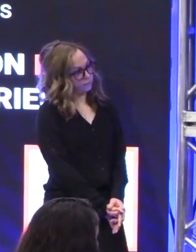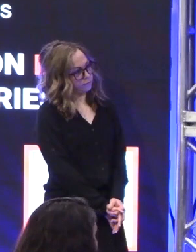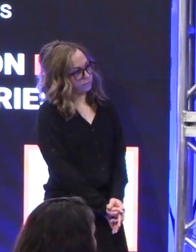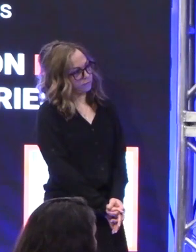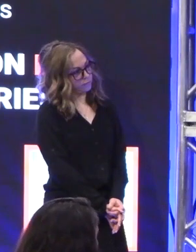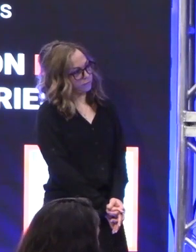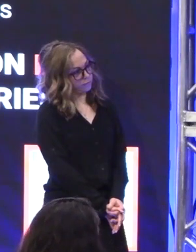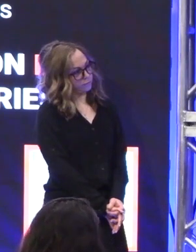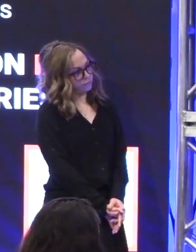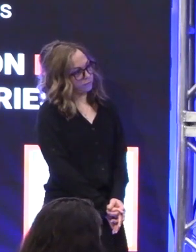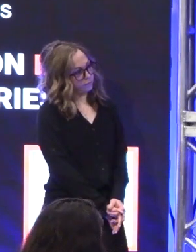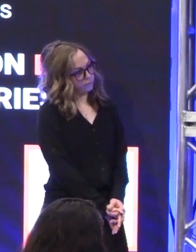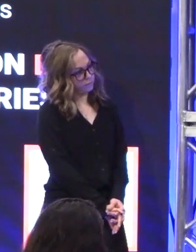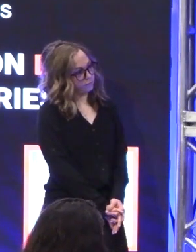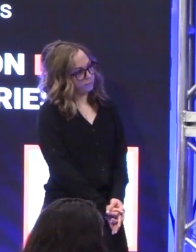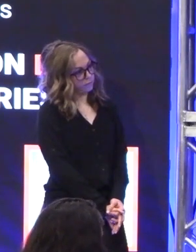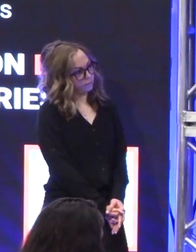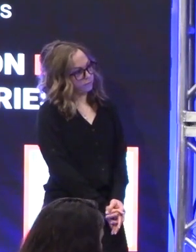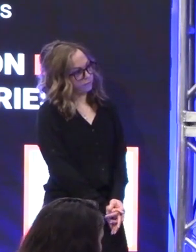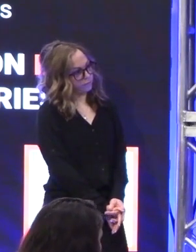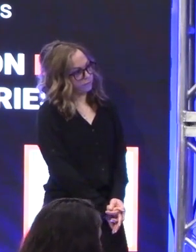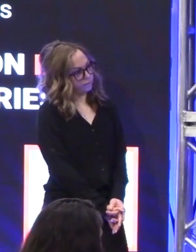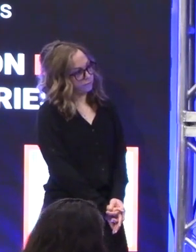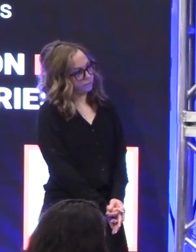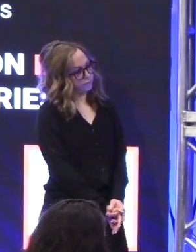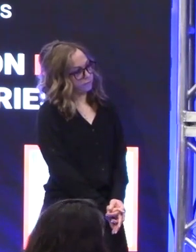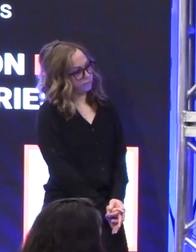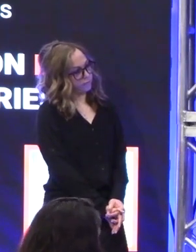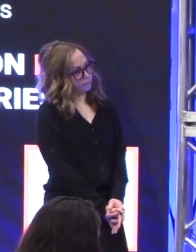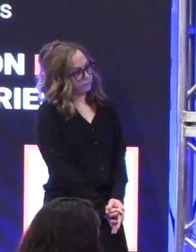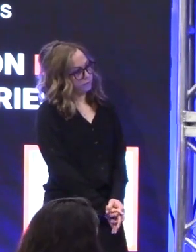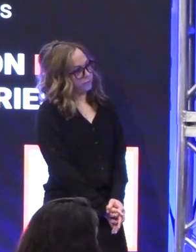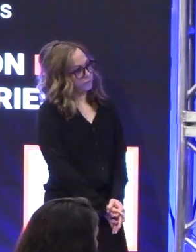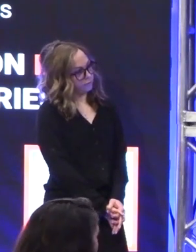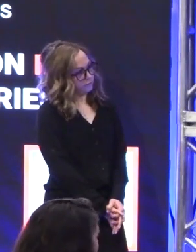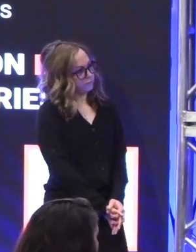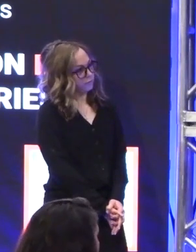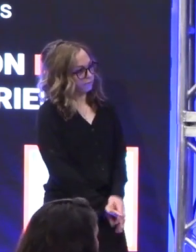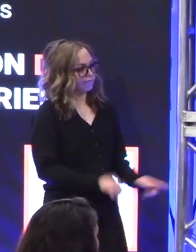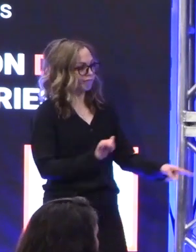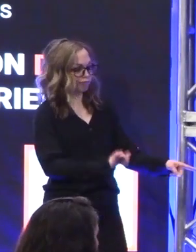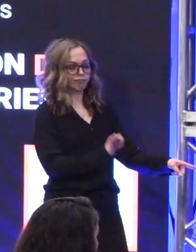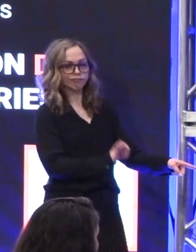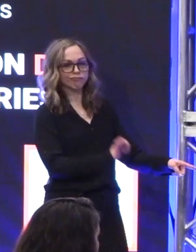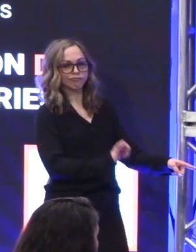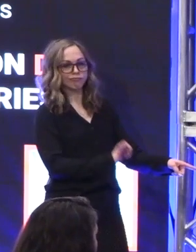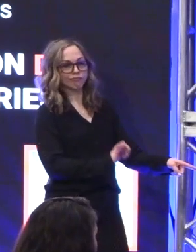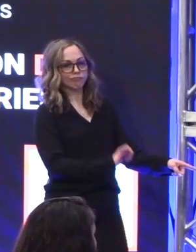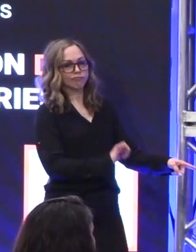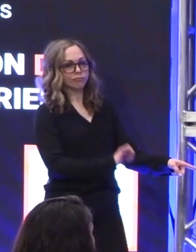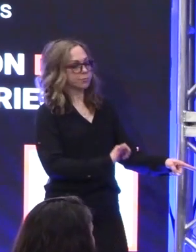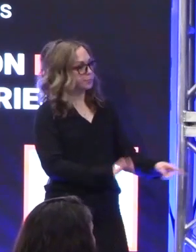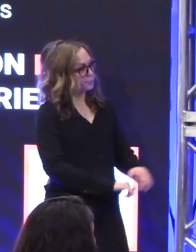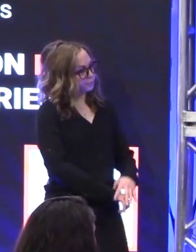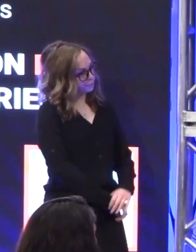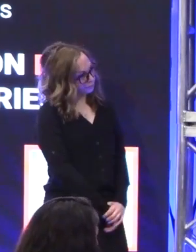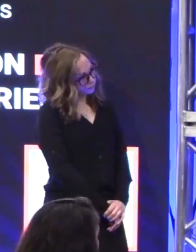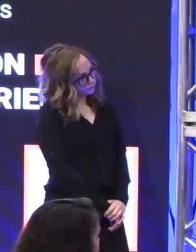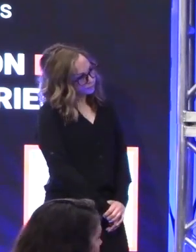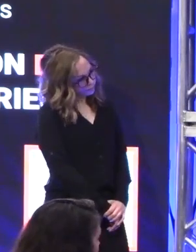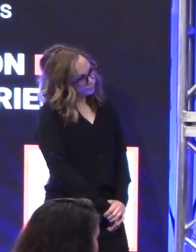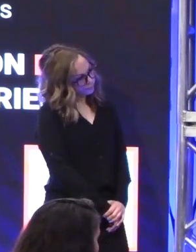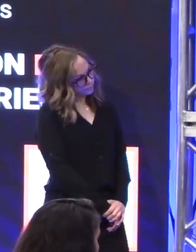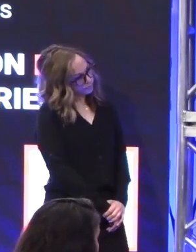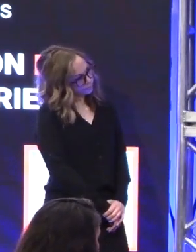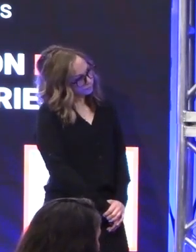for me. And so I make my own content. And so I make my own table. And so I have to. And so everyone really needs to make their